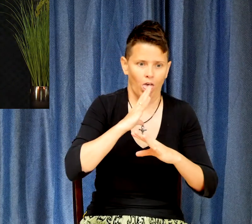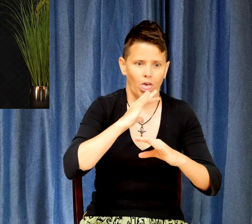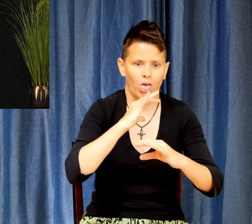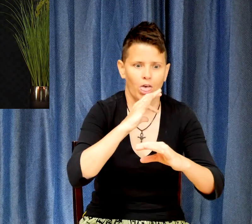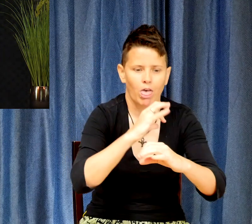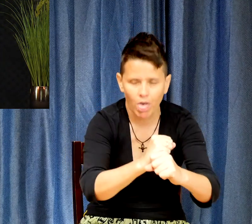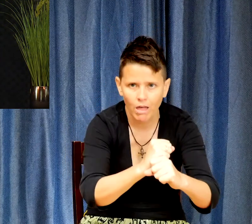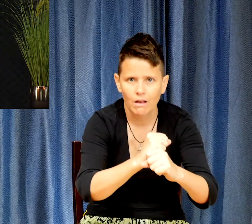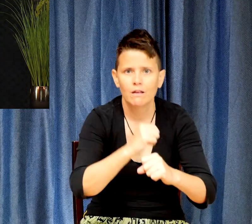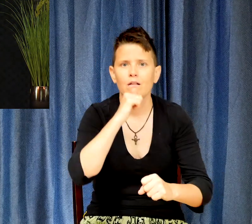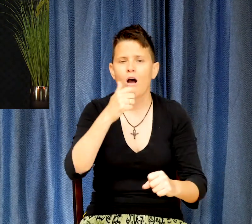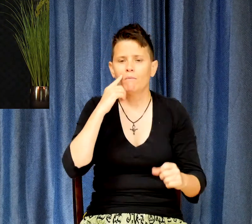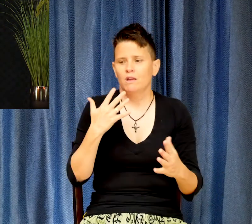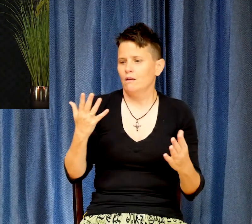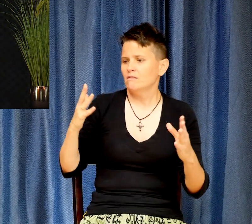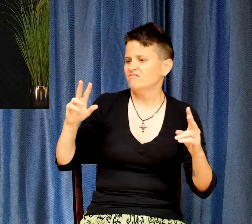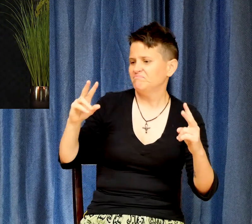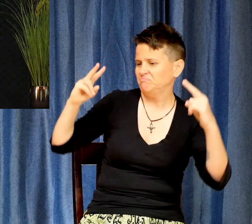into the judgment and comparison.